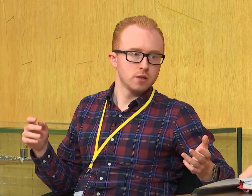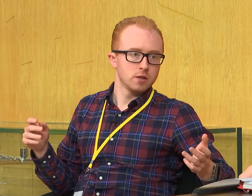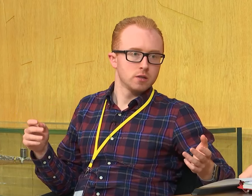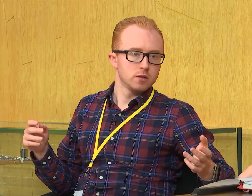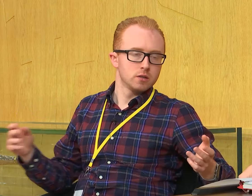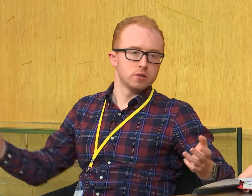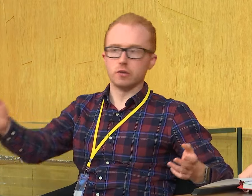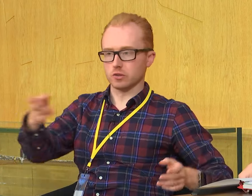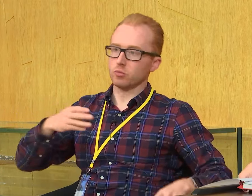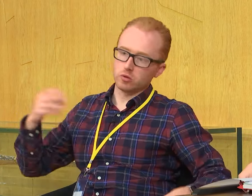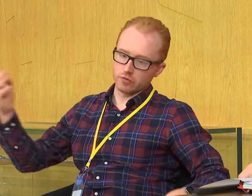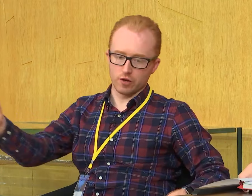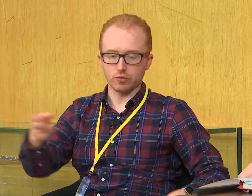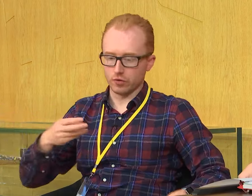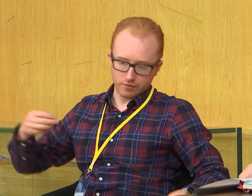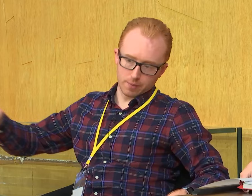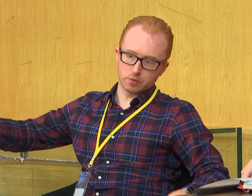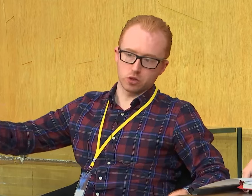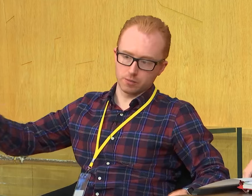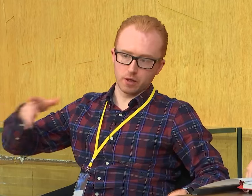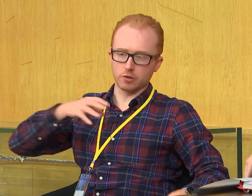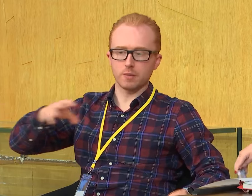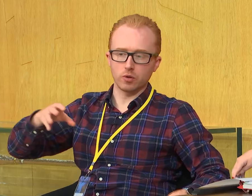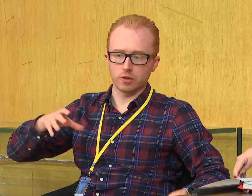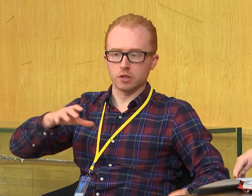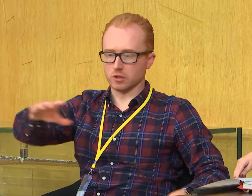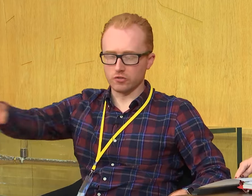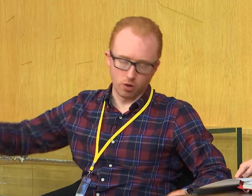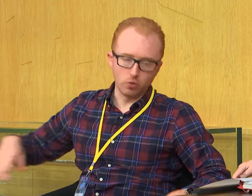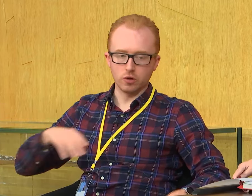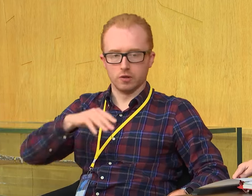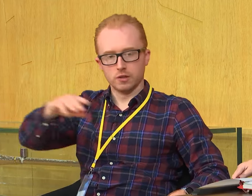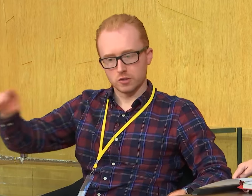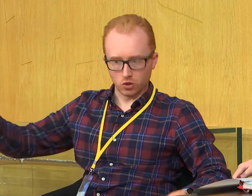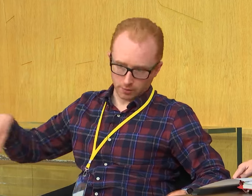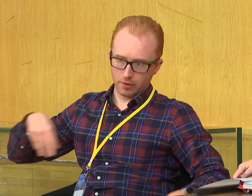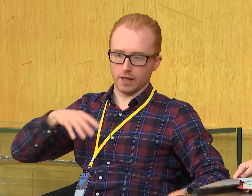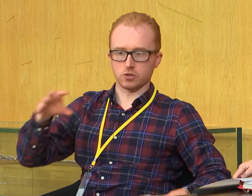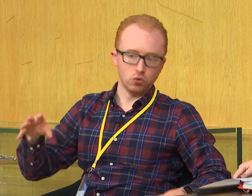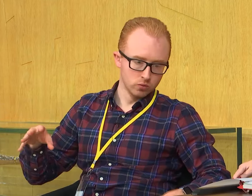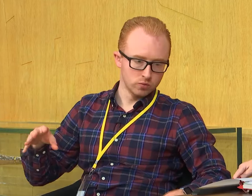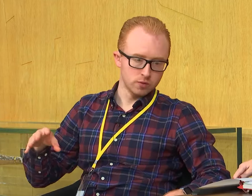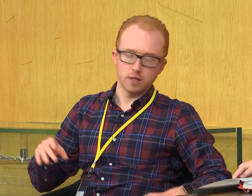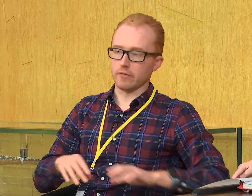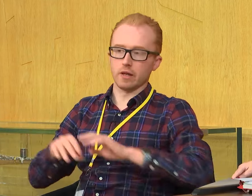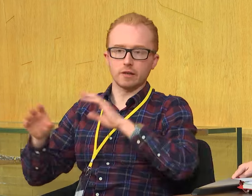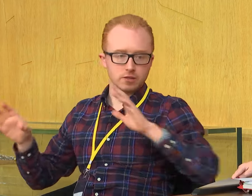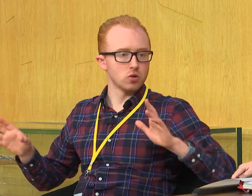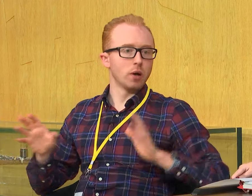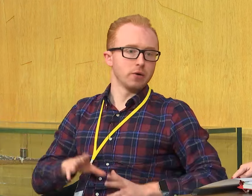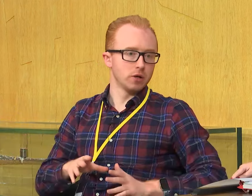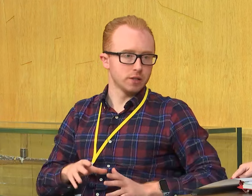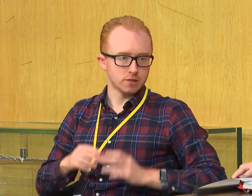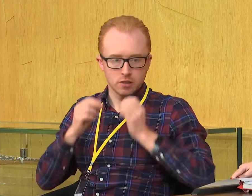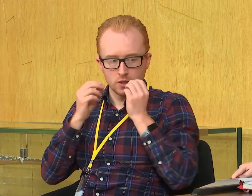Scotland, there's more. If you have them talking about other people with it, you've got more talking about it as a whole, and then it gets to